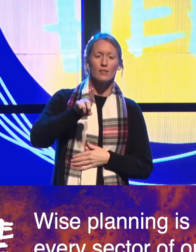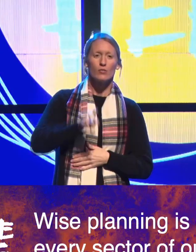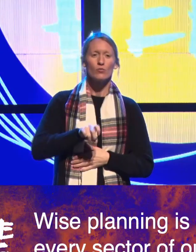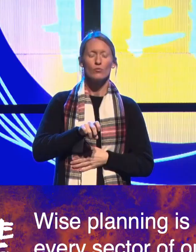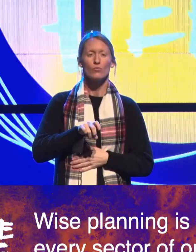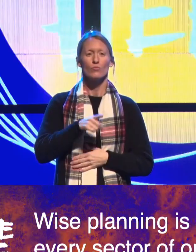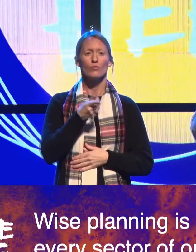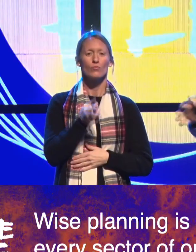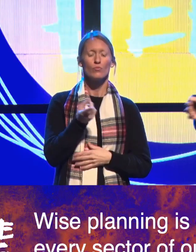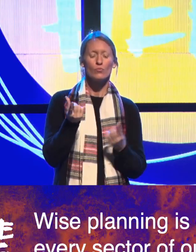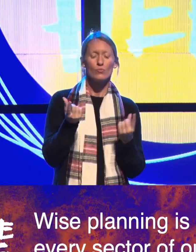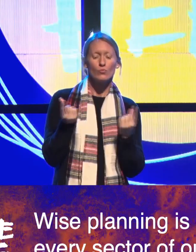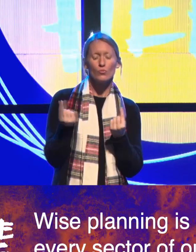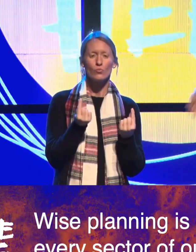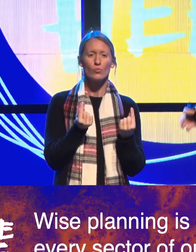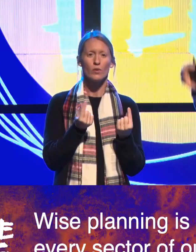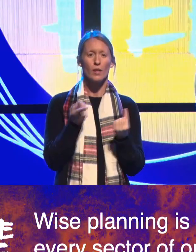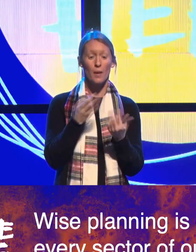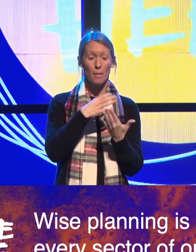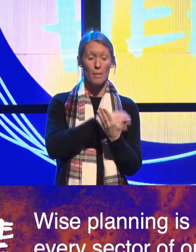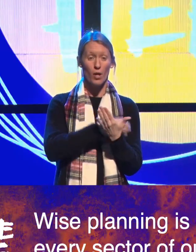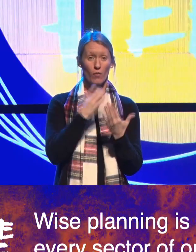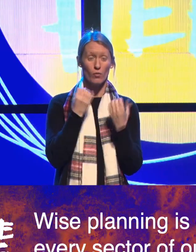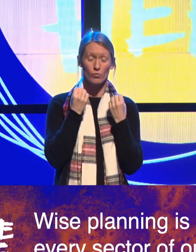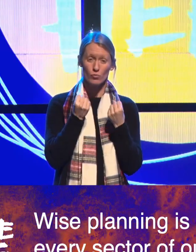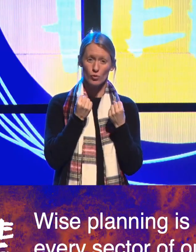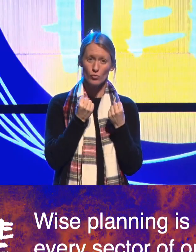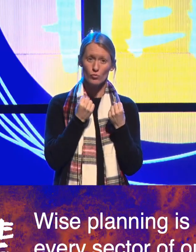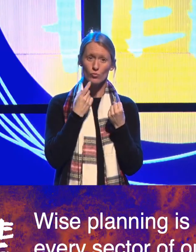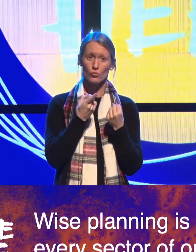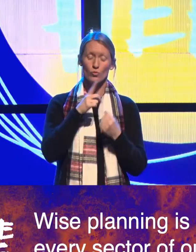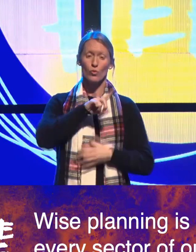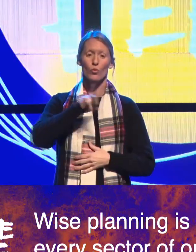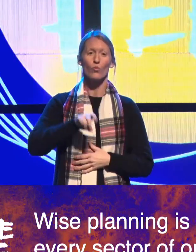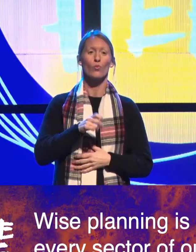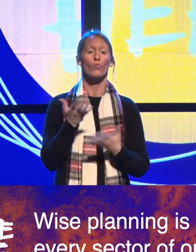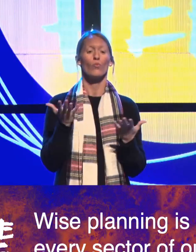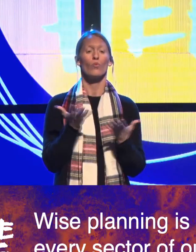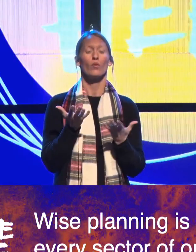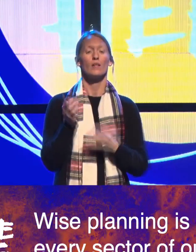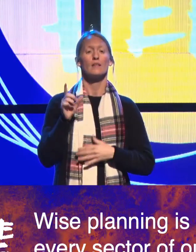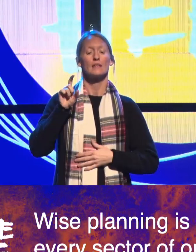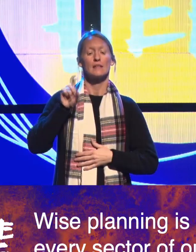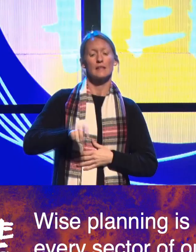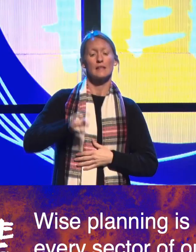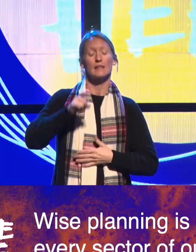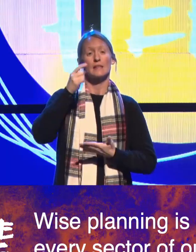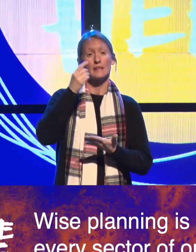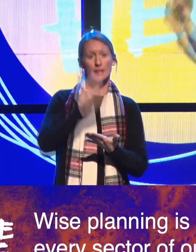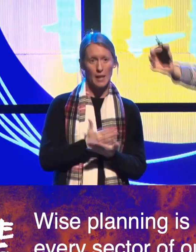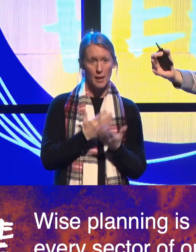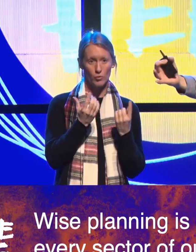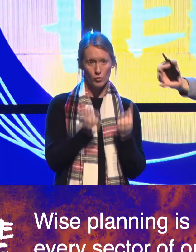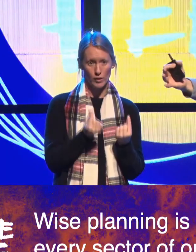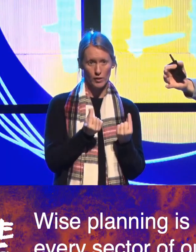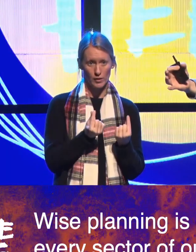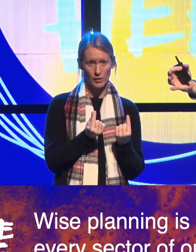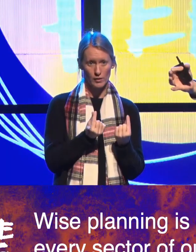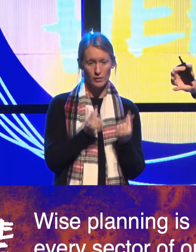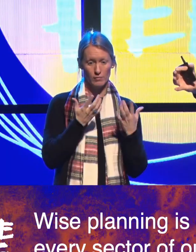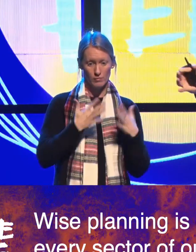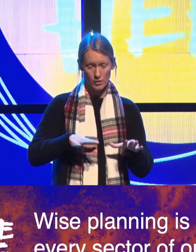Right? Some of the most powerful question we could ever ask is, what do I need to stop doing so that I can start